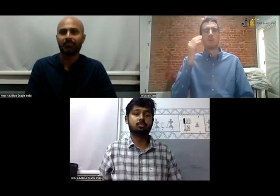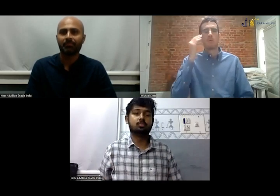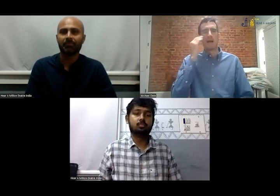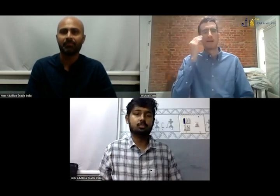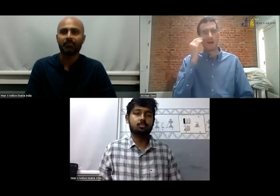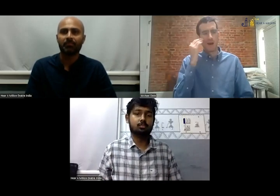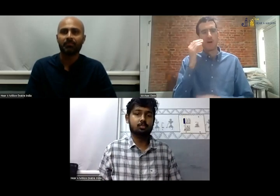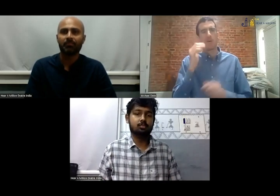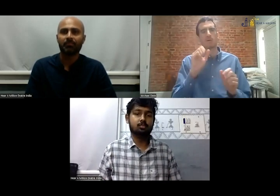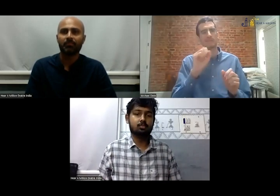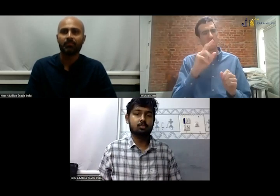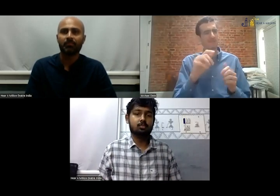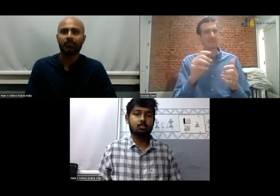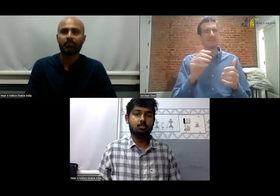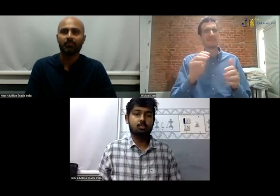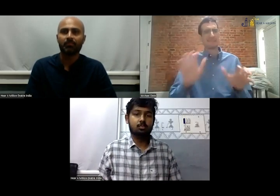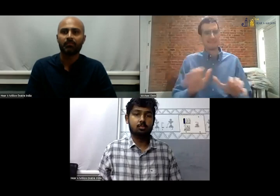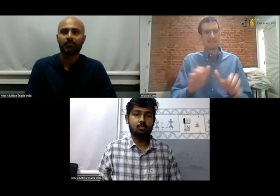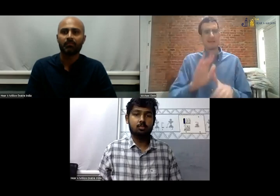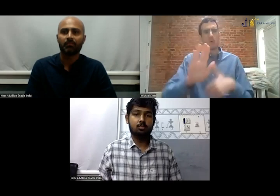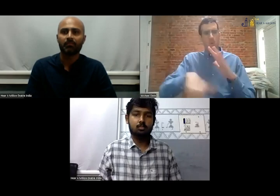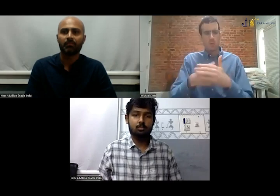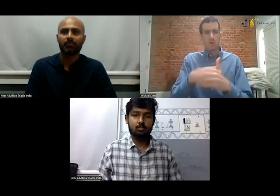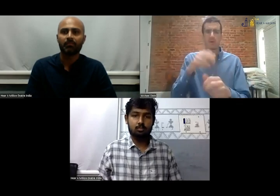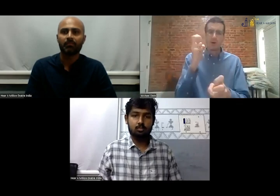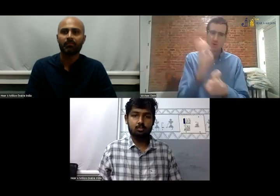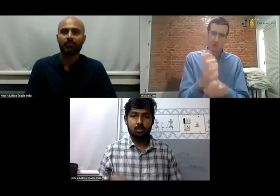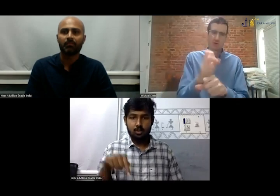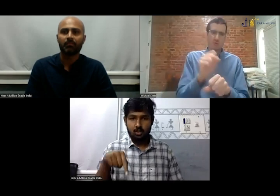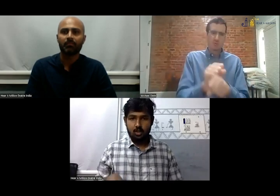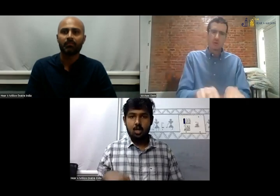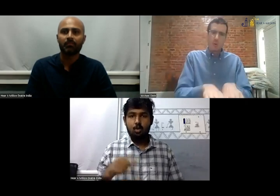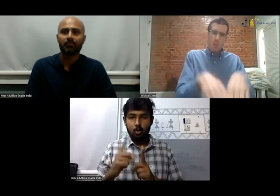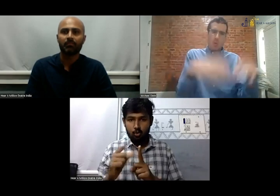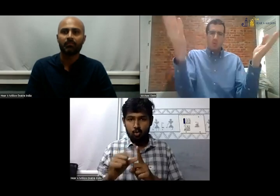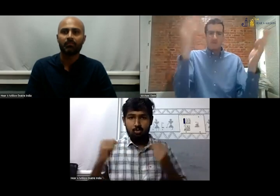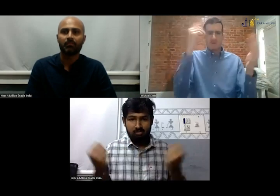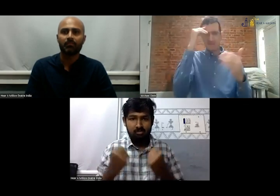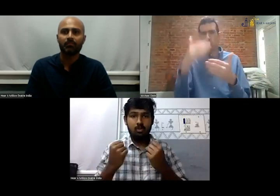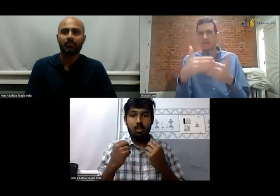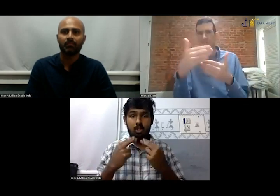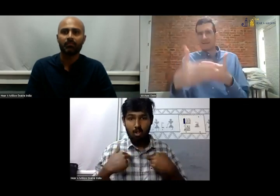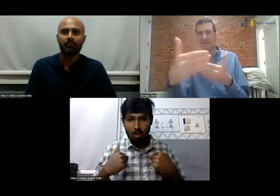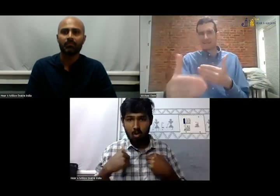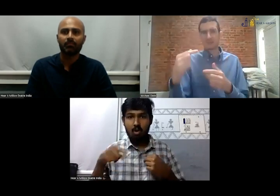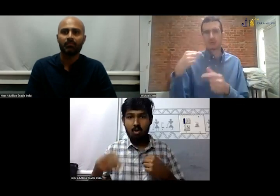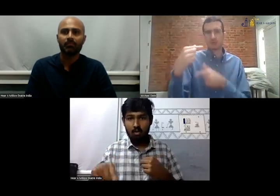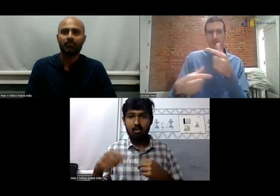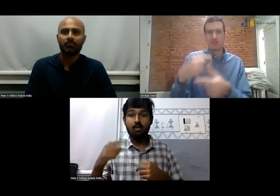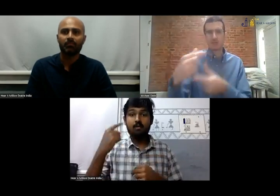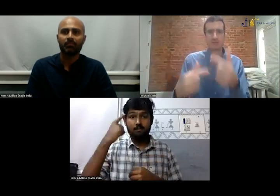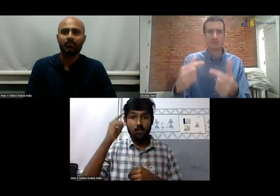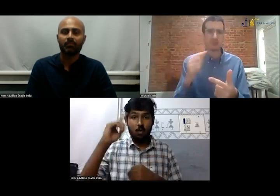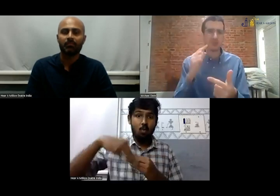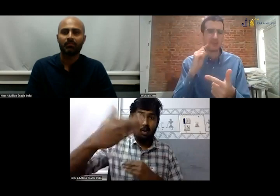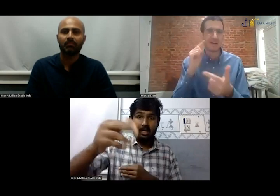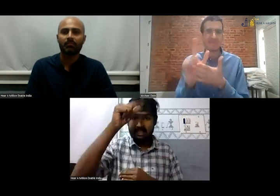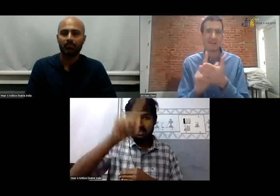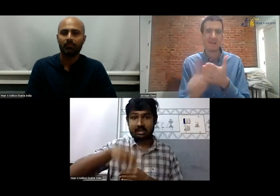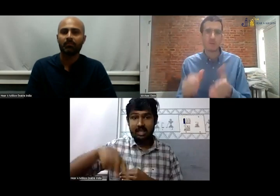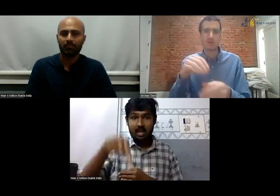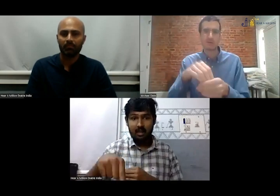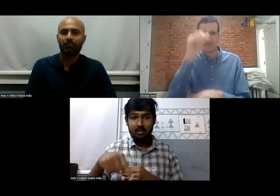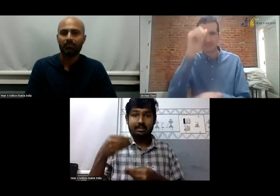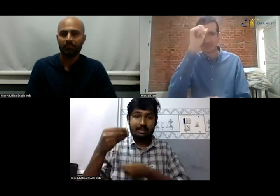deaf lawyers. We have above 500 people here, deaf lawyers here. But now studying